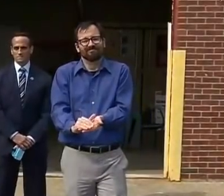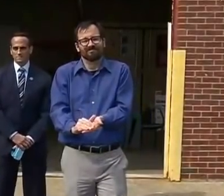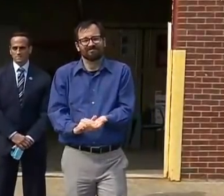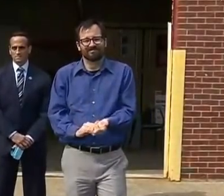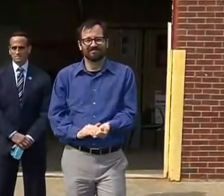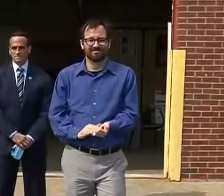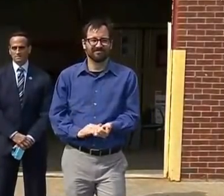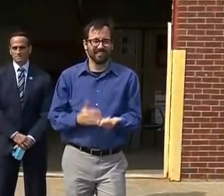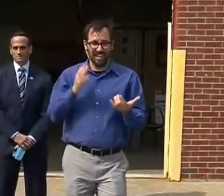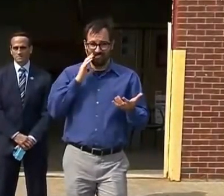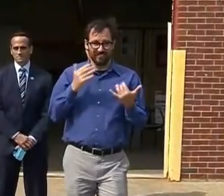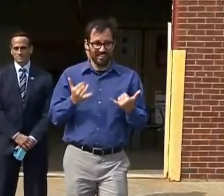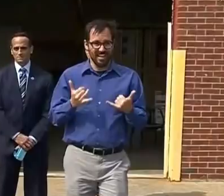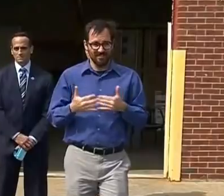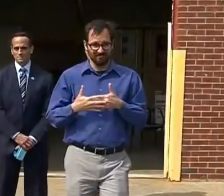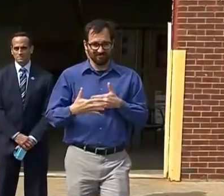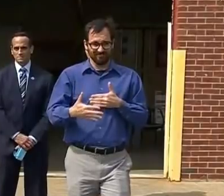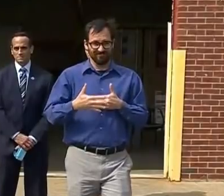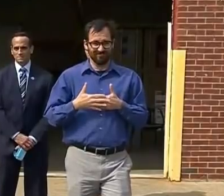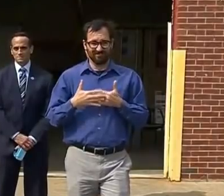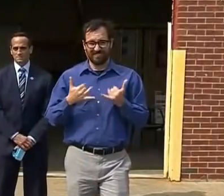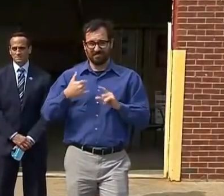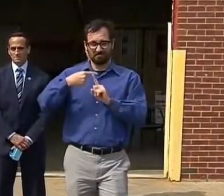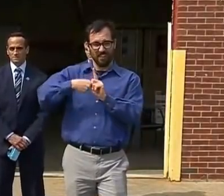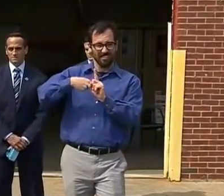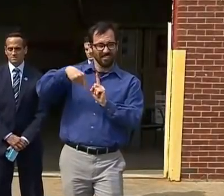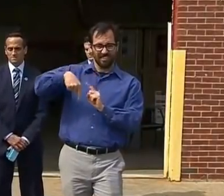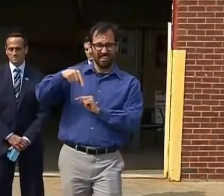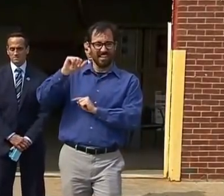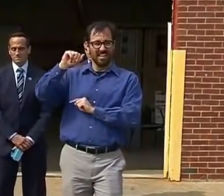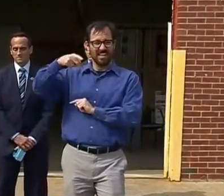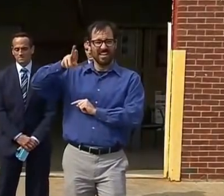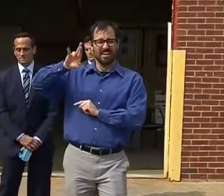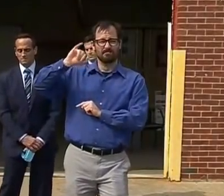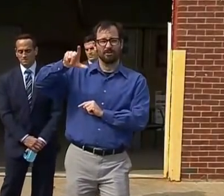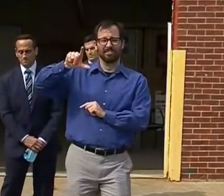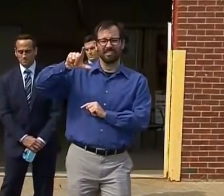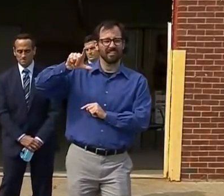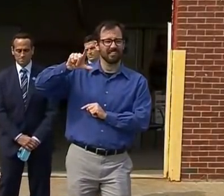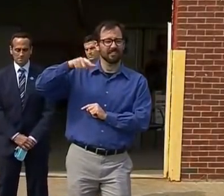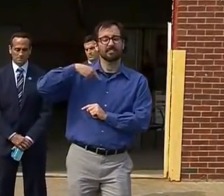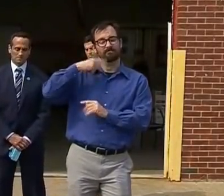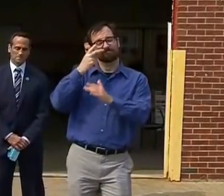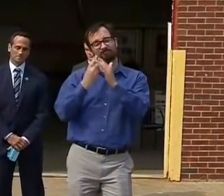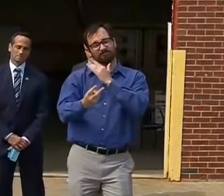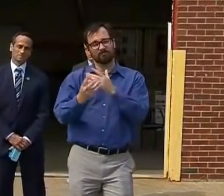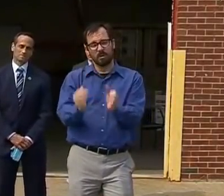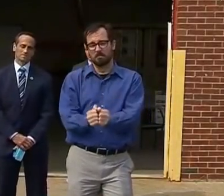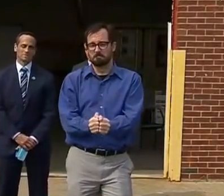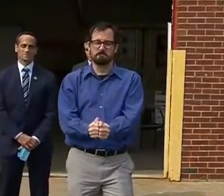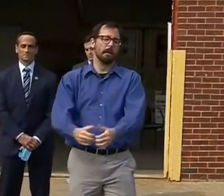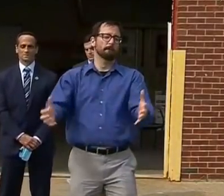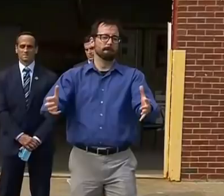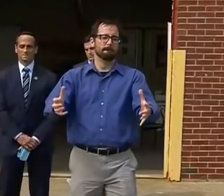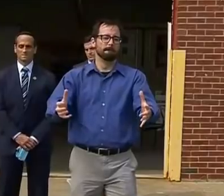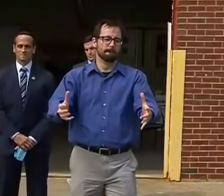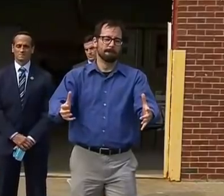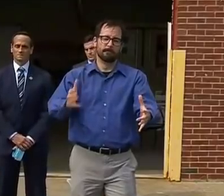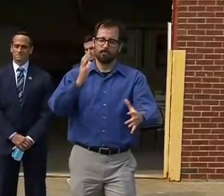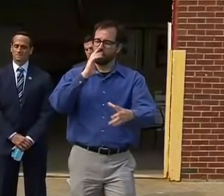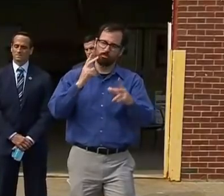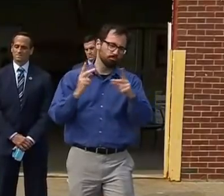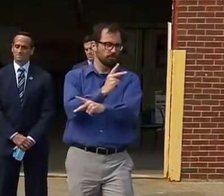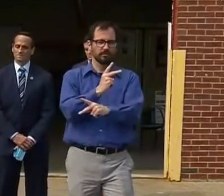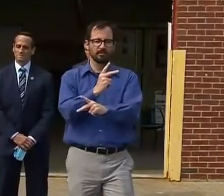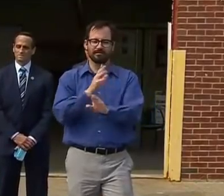of April, which is, based on all the modeling that's been done, probably going to be the toughest month for the people of Massachusetts. And